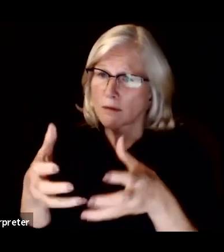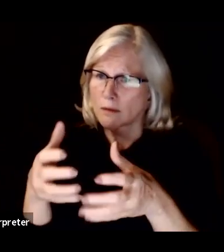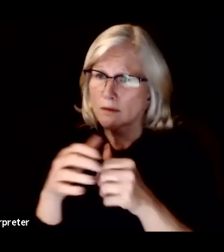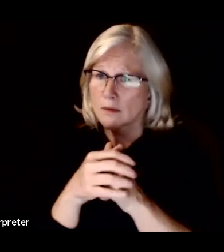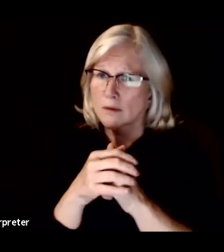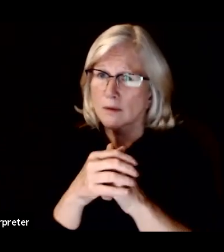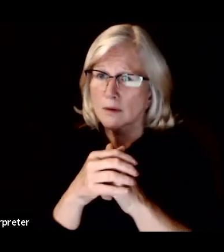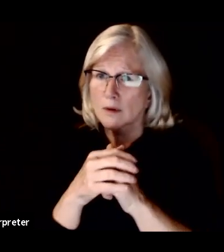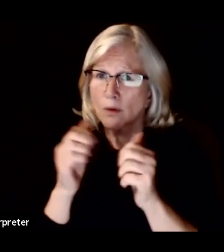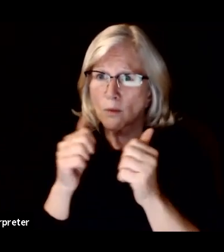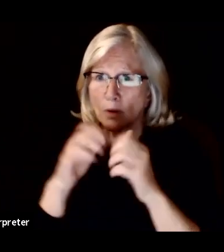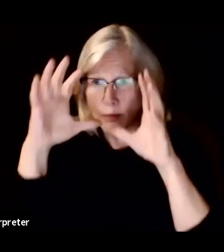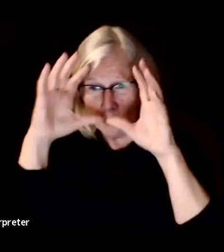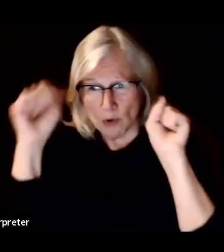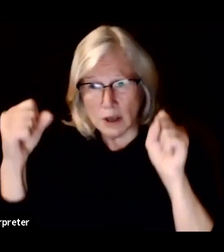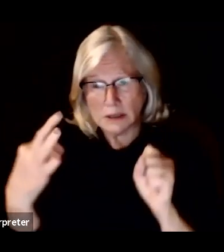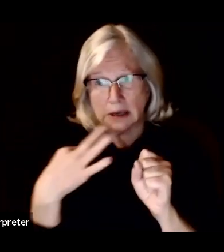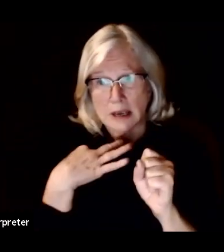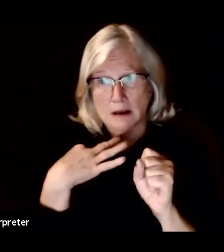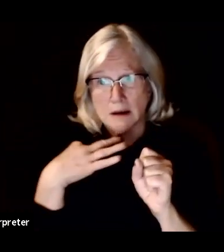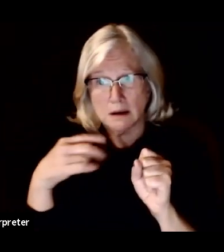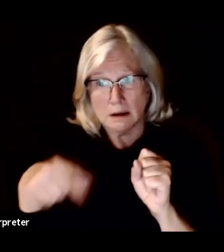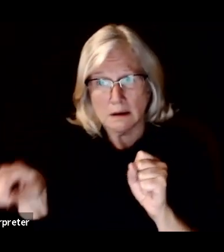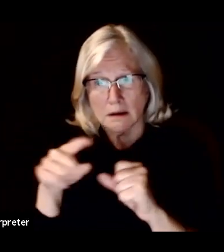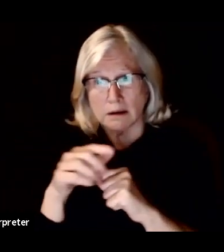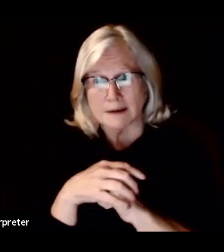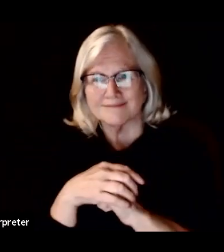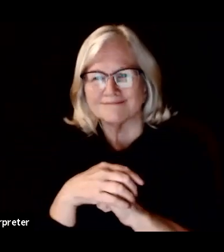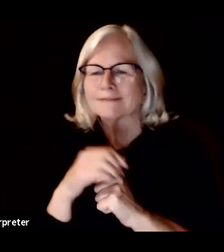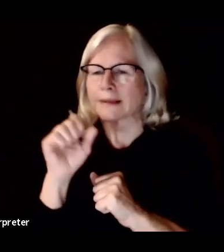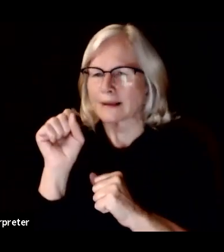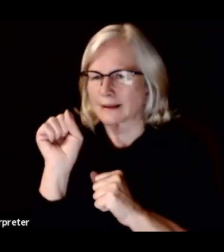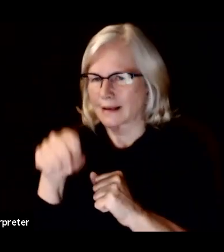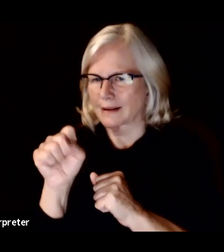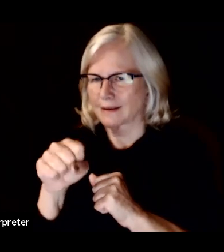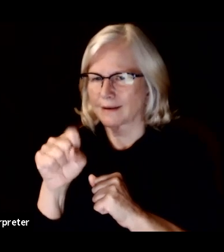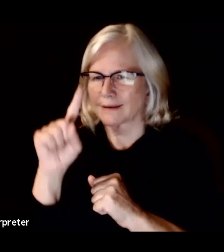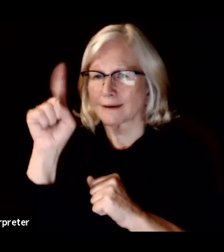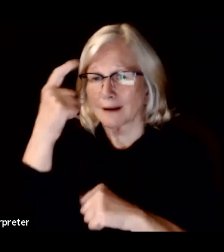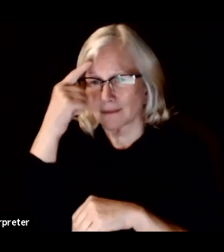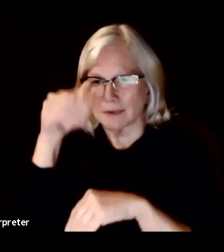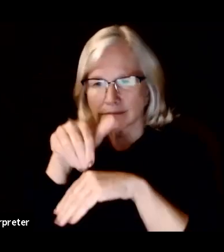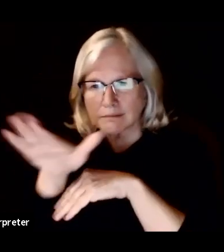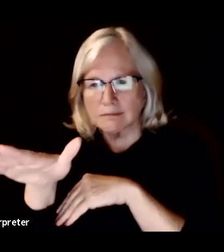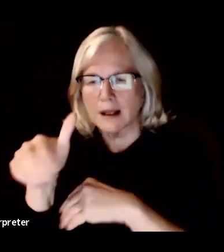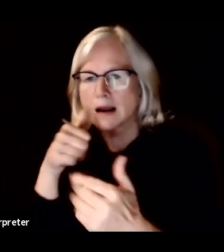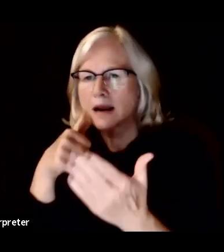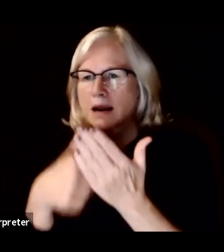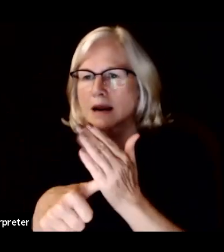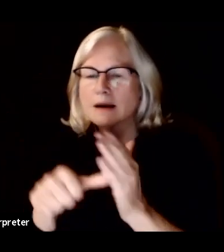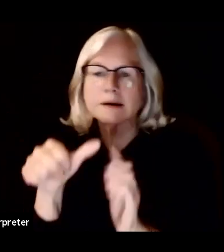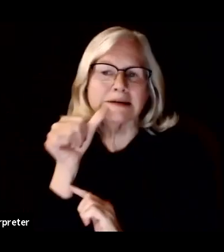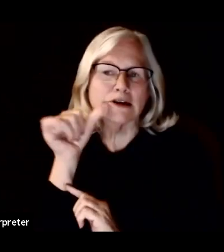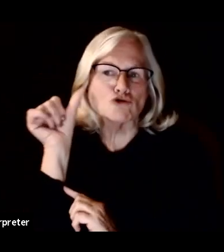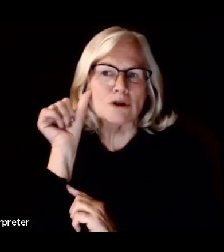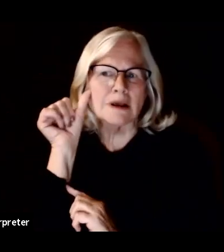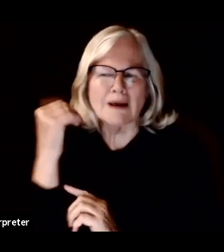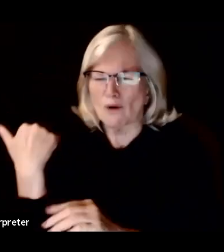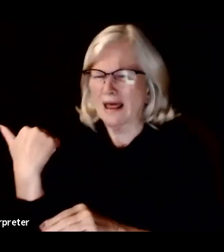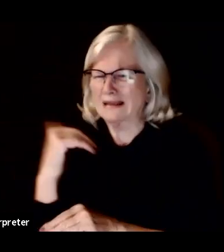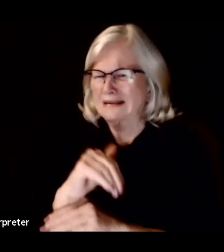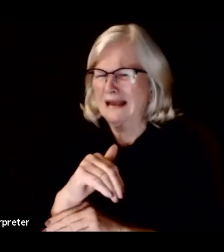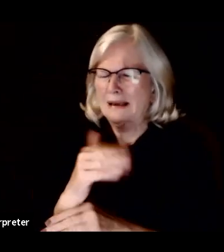Well, I think the governor sent that letter yesterday, I believe, or not sure if it was last night or this morning, but we thought it was